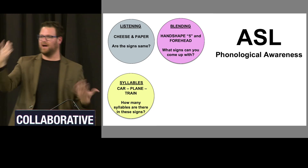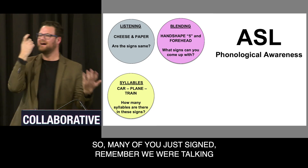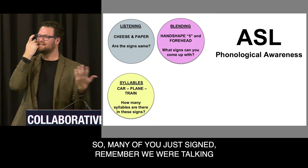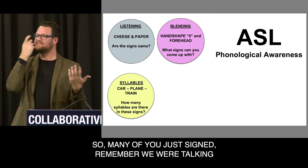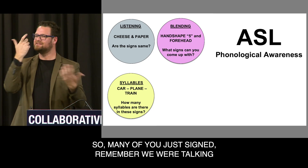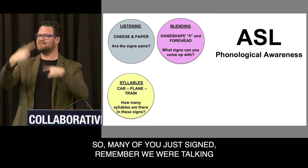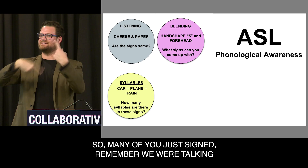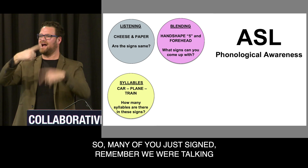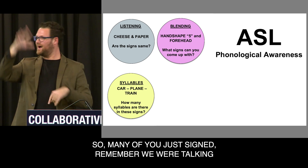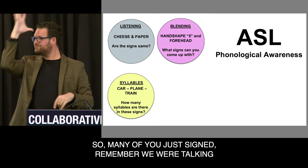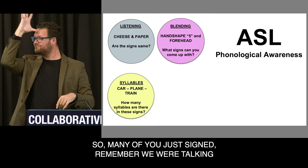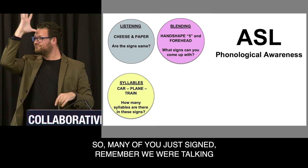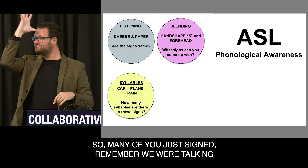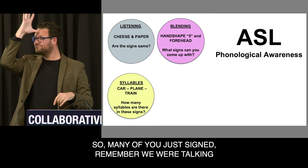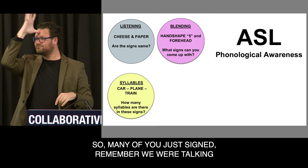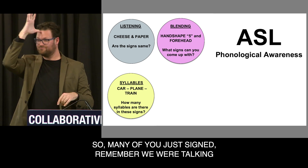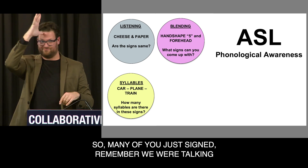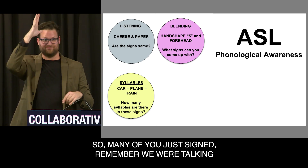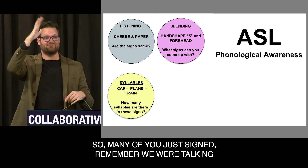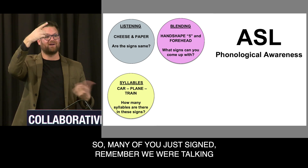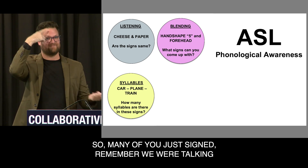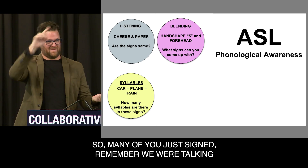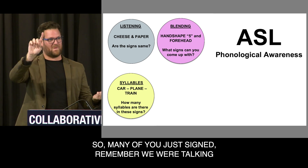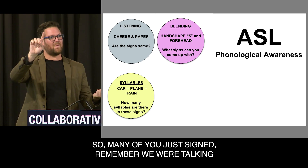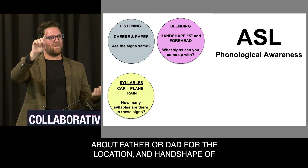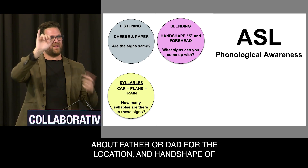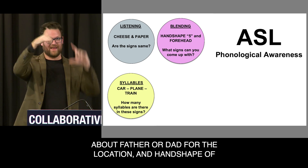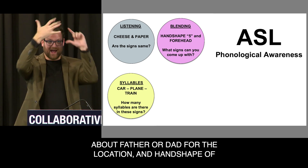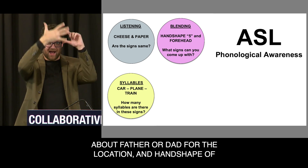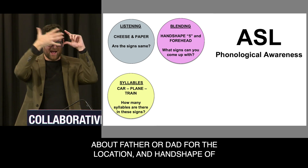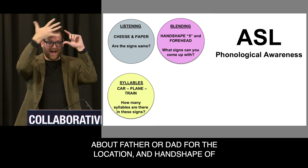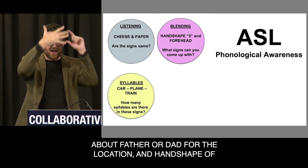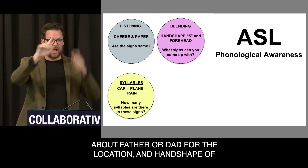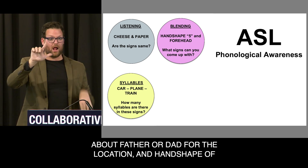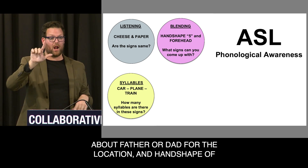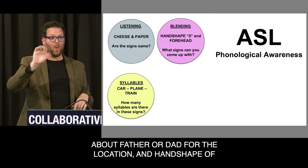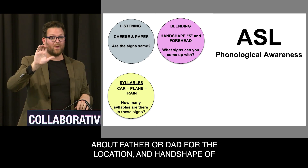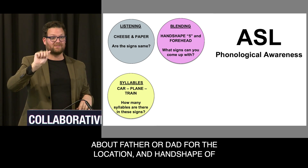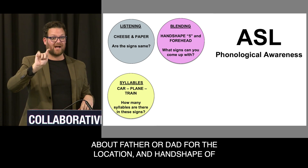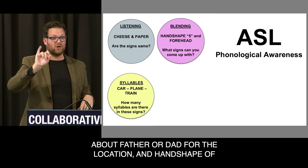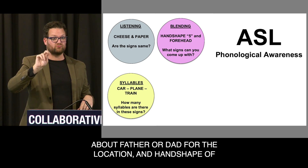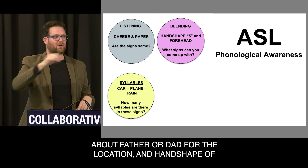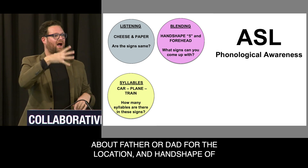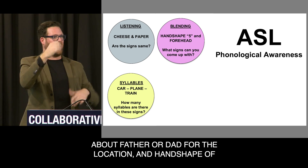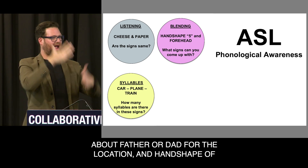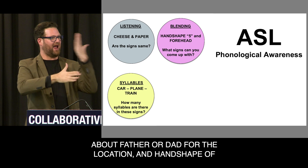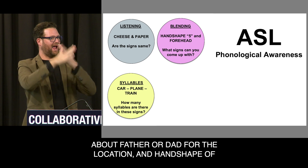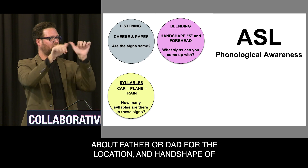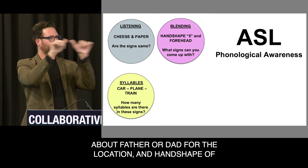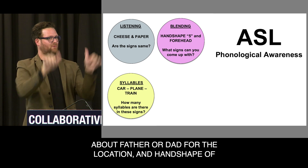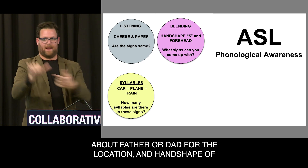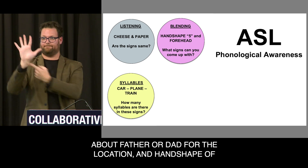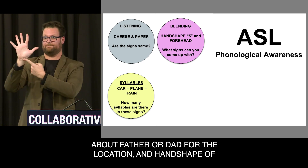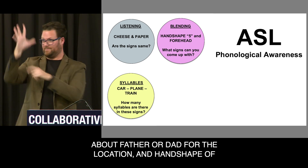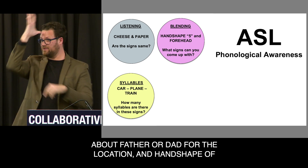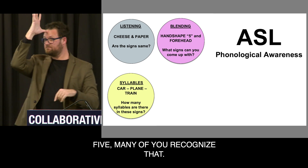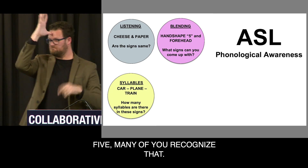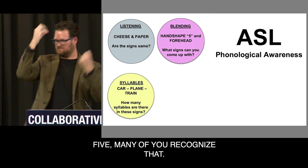So many of you just signed, remember we were talking about father or dad for that location and hand shape of